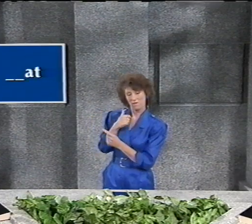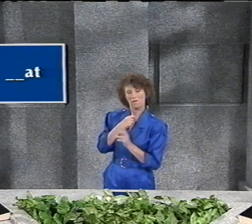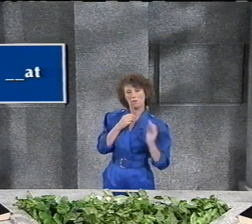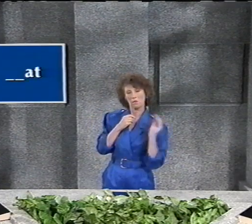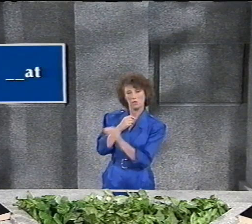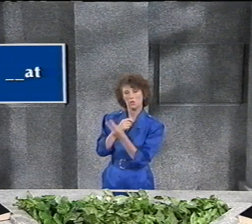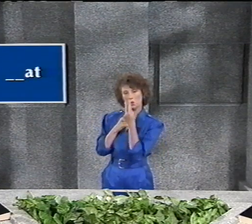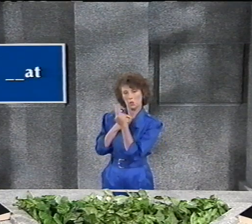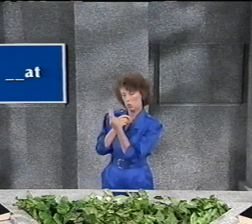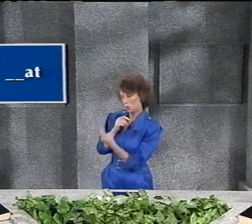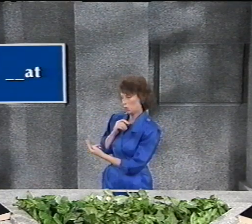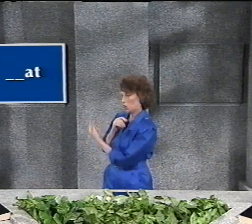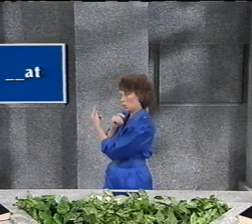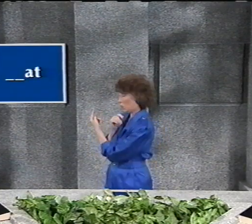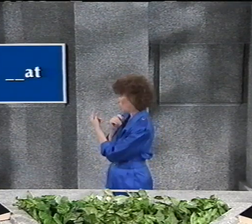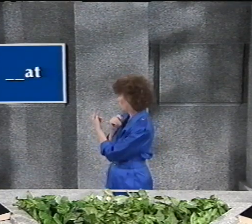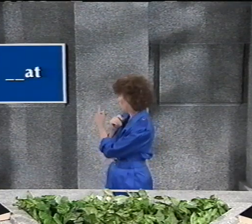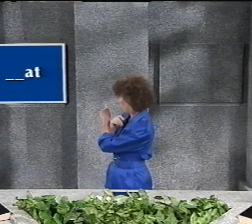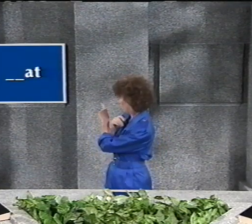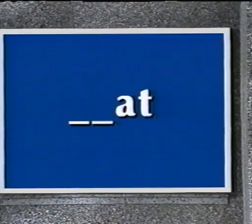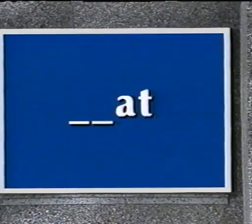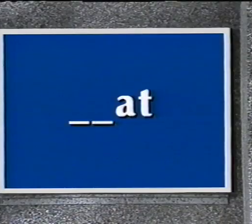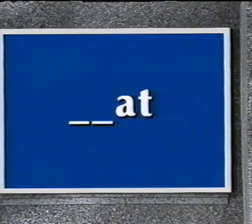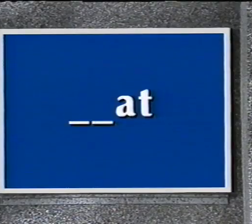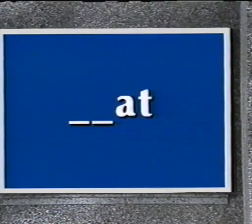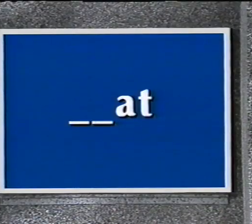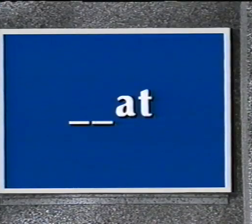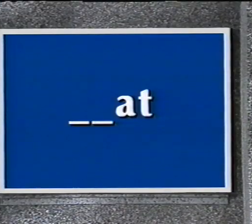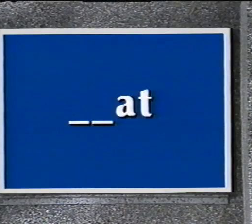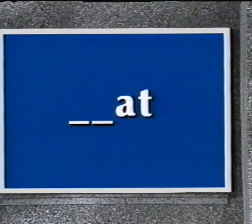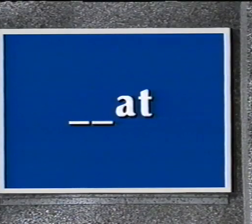Now we're going to take the E off and put two letters in front.